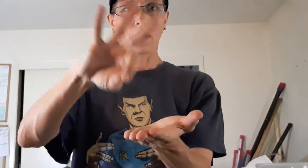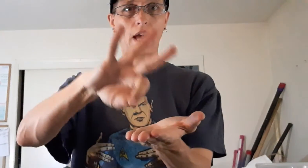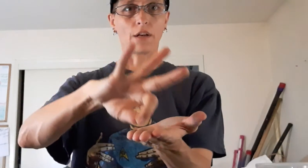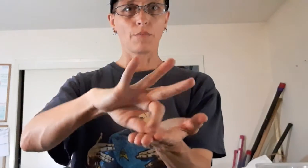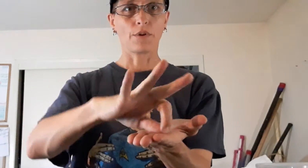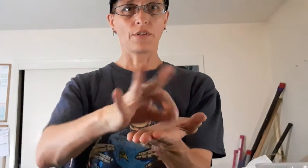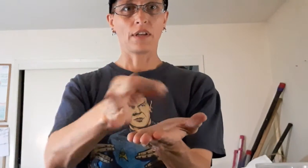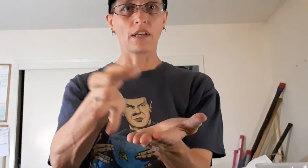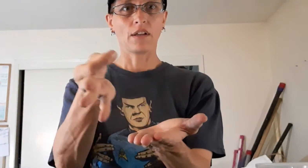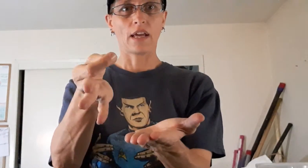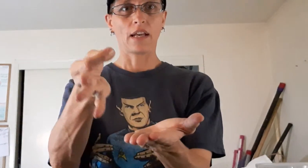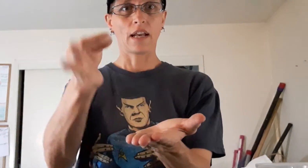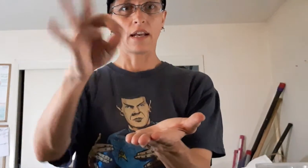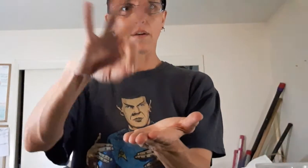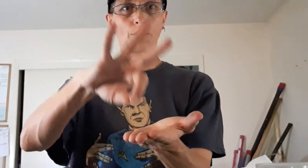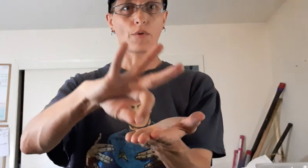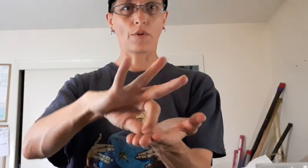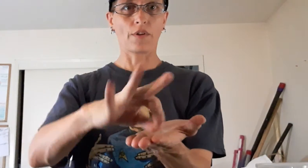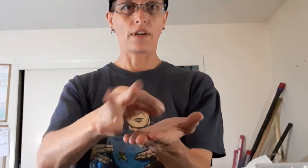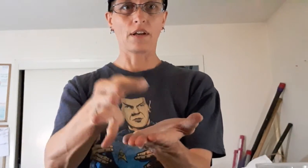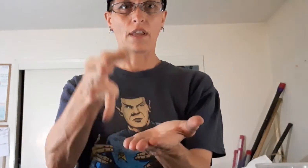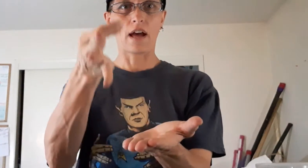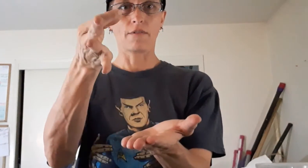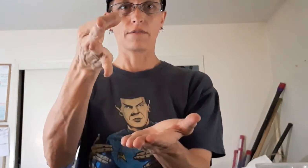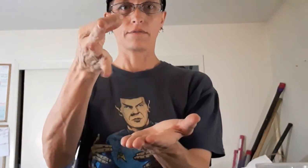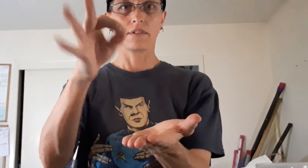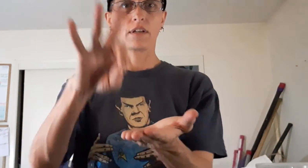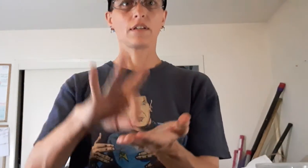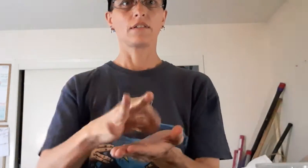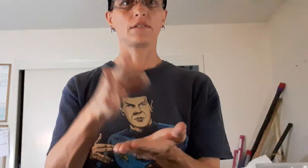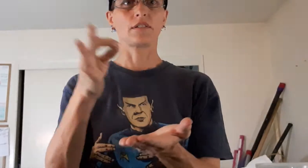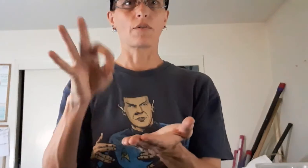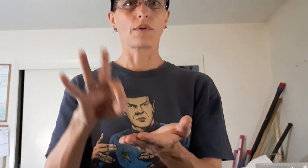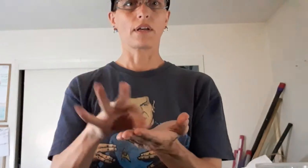and you put the needle in and you pull the needle out. Sewing.